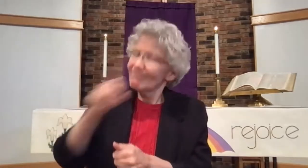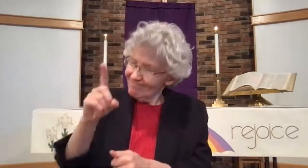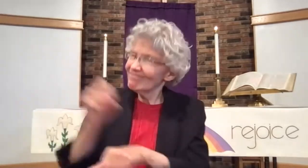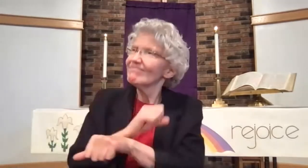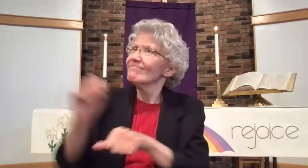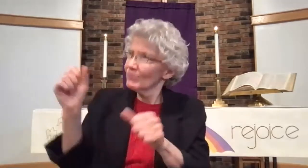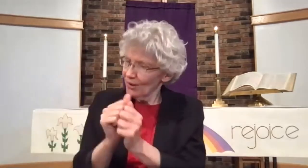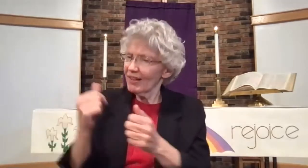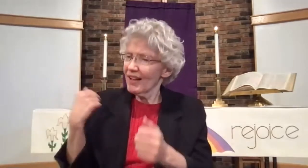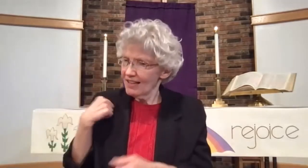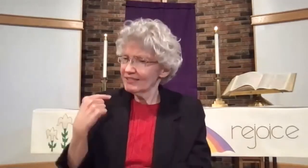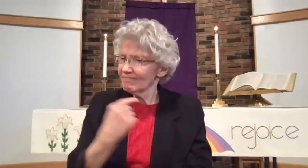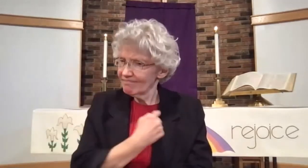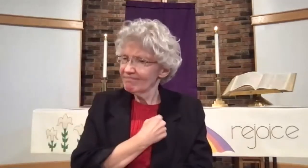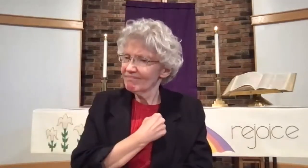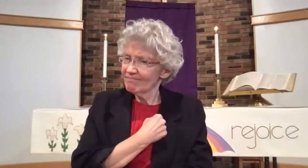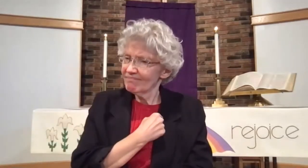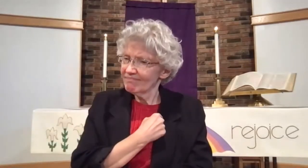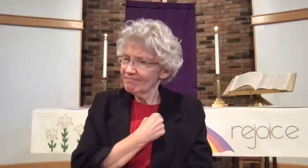Help us remember you are with us.